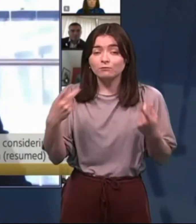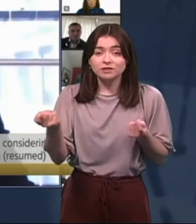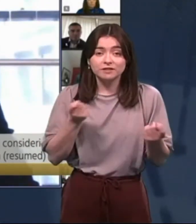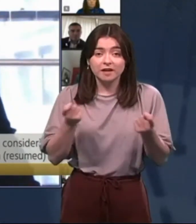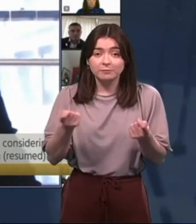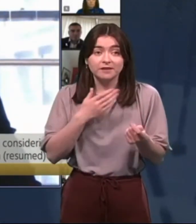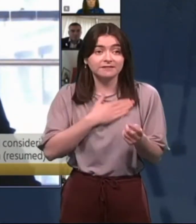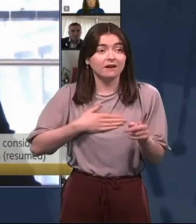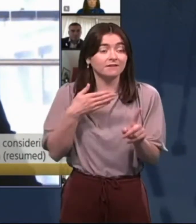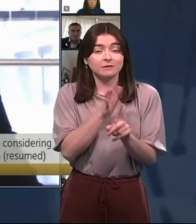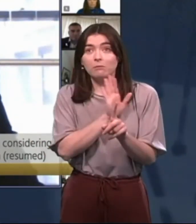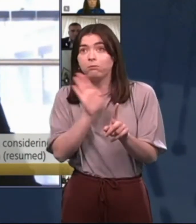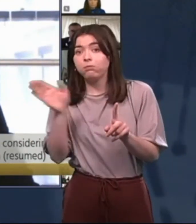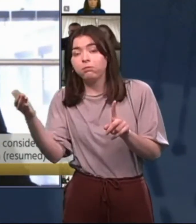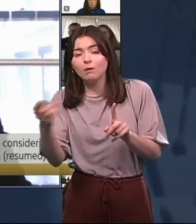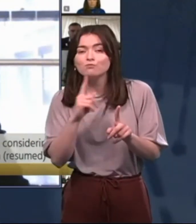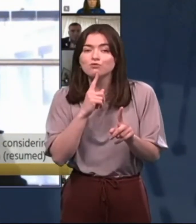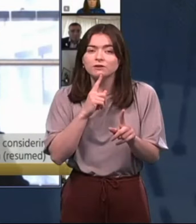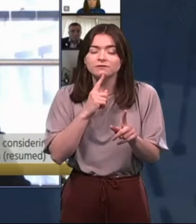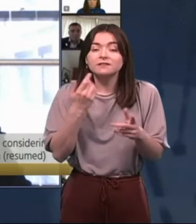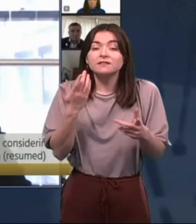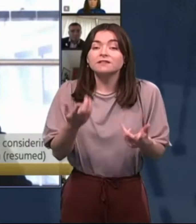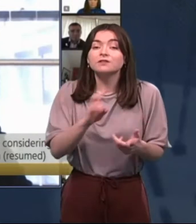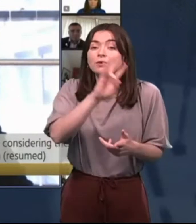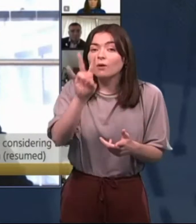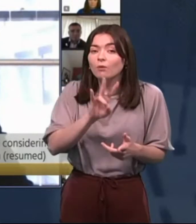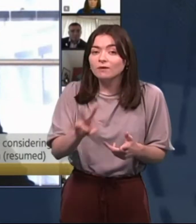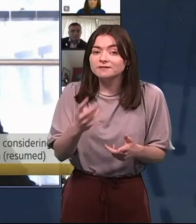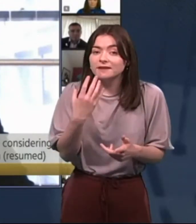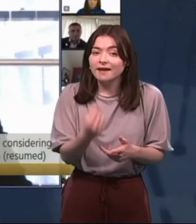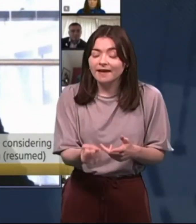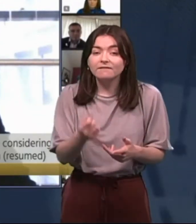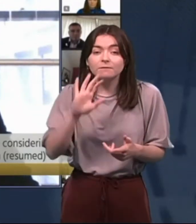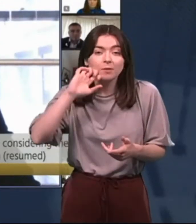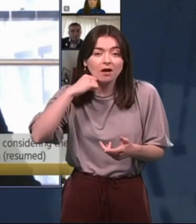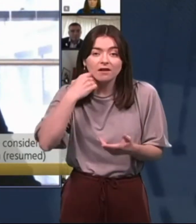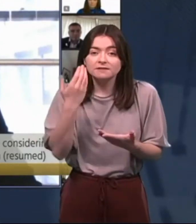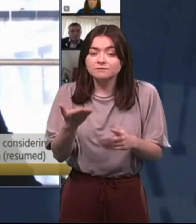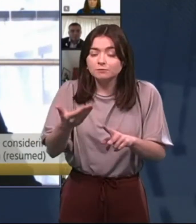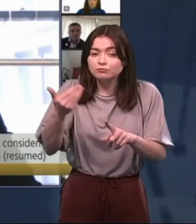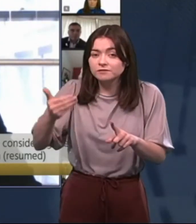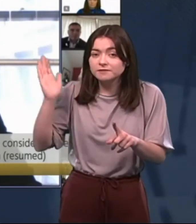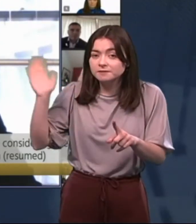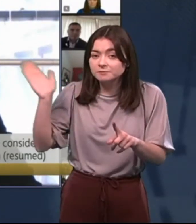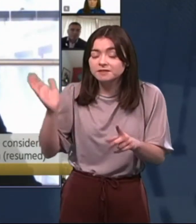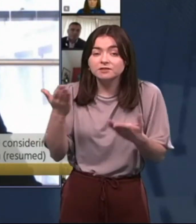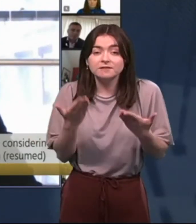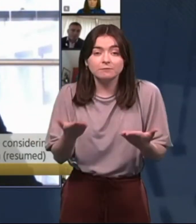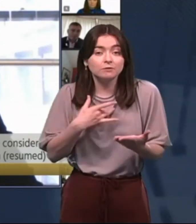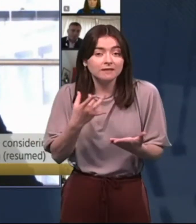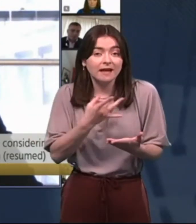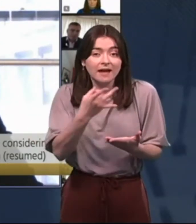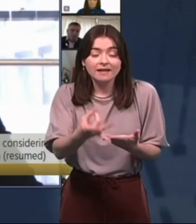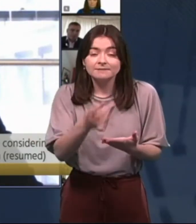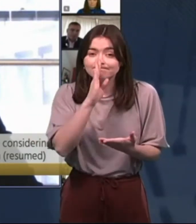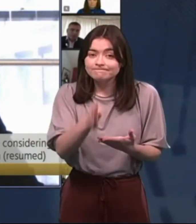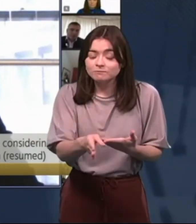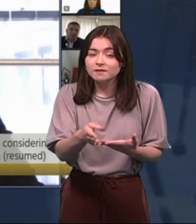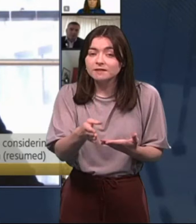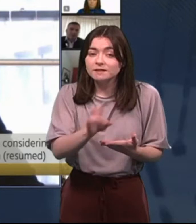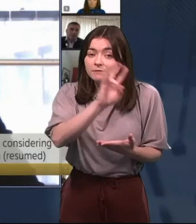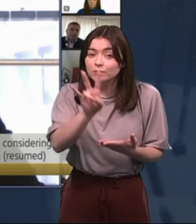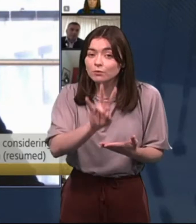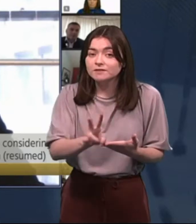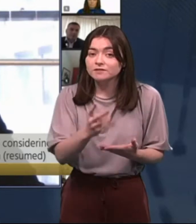on about the questions I have. Because of the ones that the previous speakers have addressed, I'm going to direct my